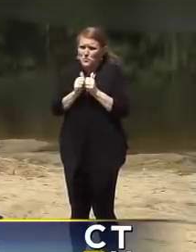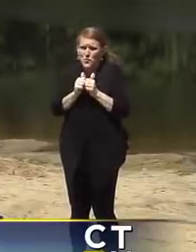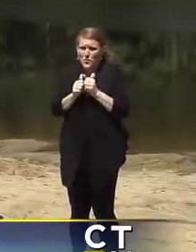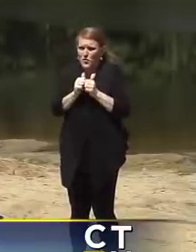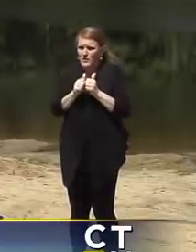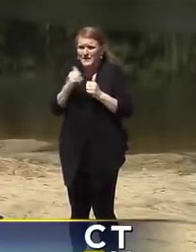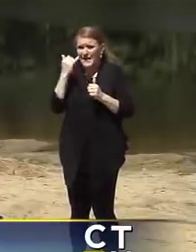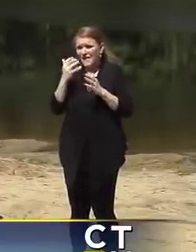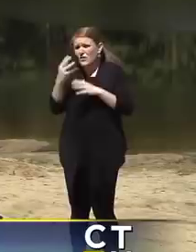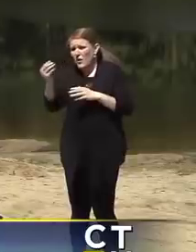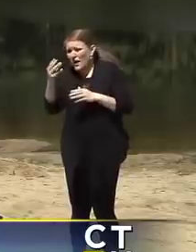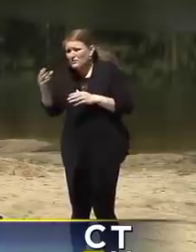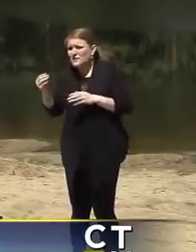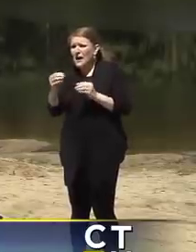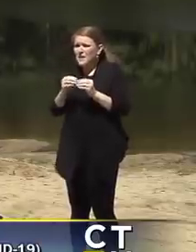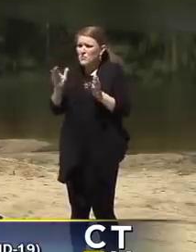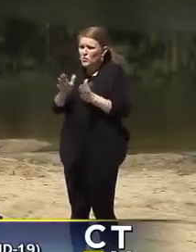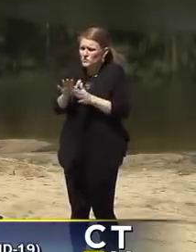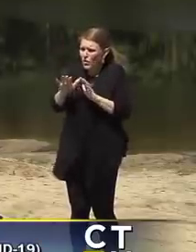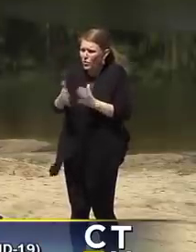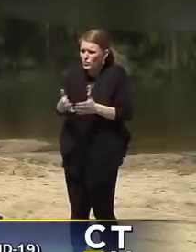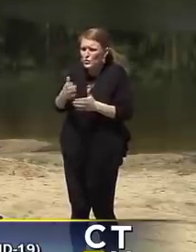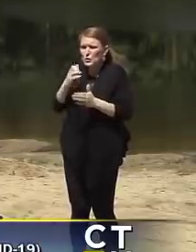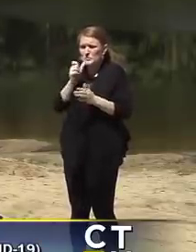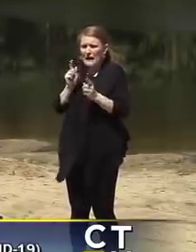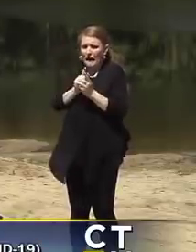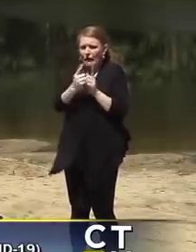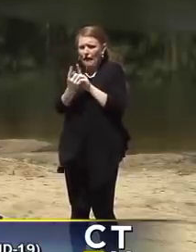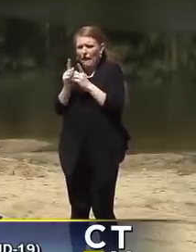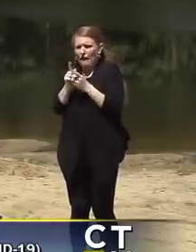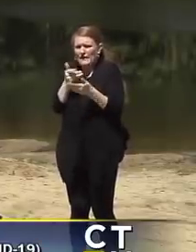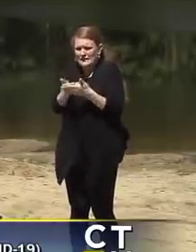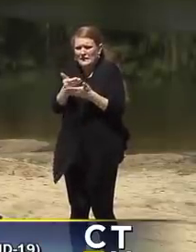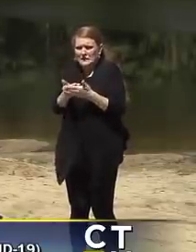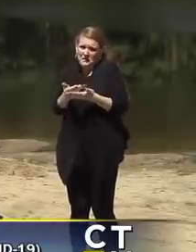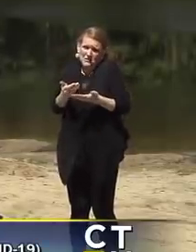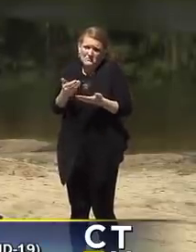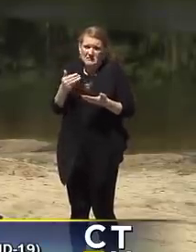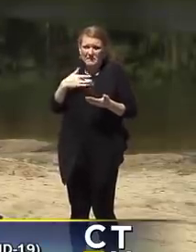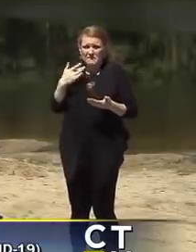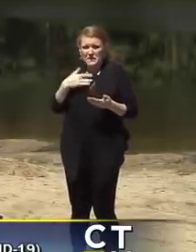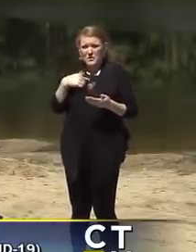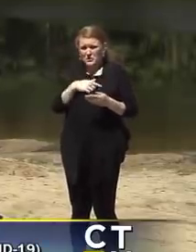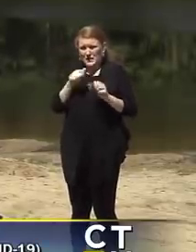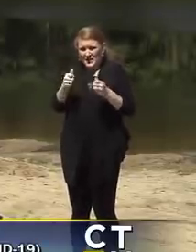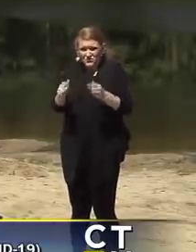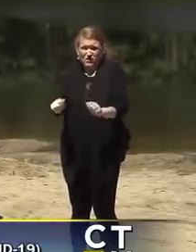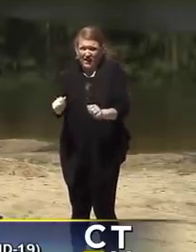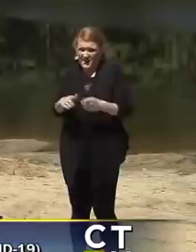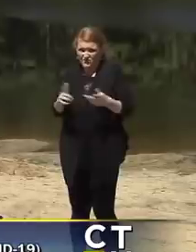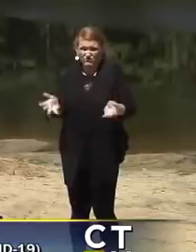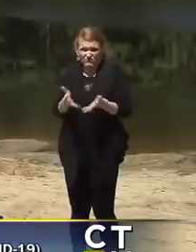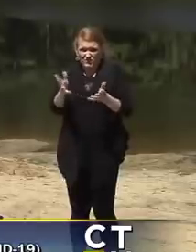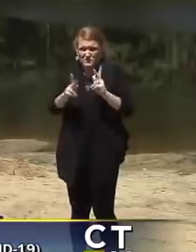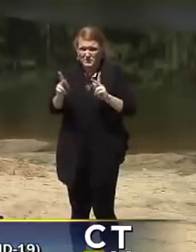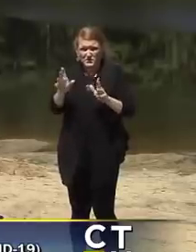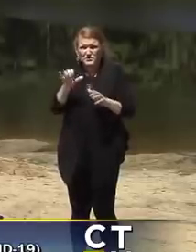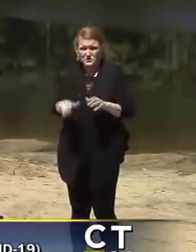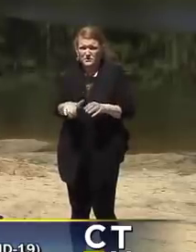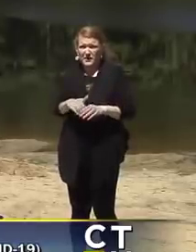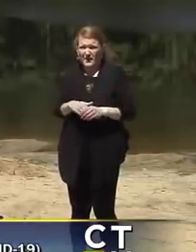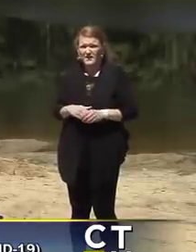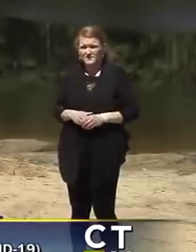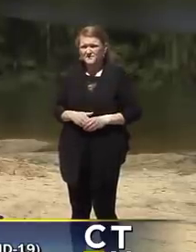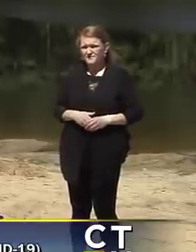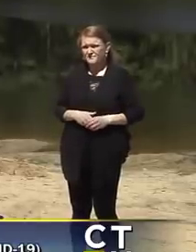not the type that have a lot of heavy contact, I think it's something we should try and promote, just like we're trying to promote Gay City